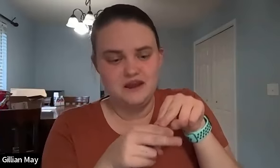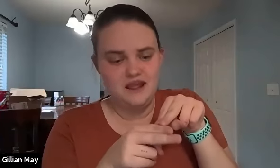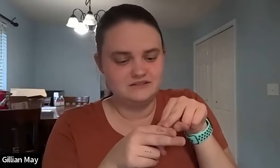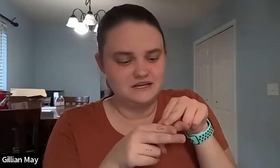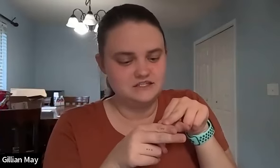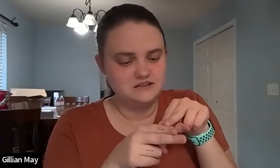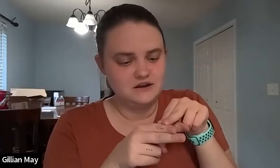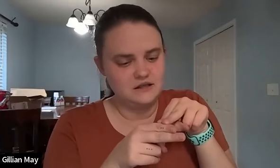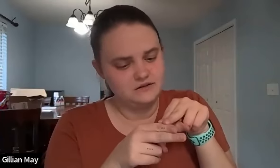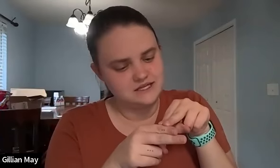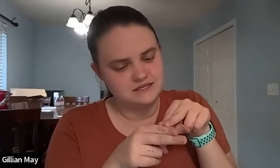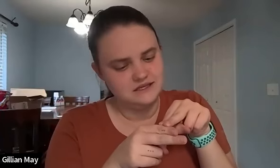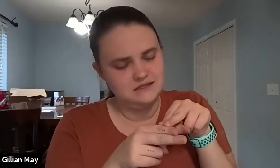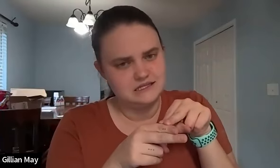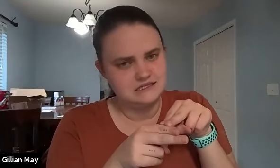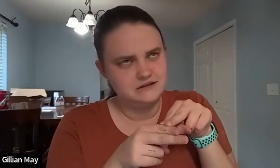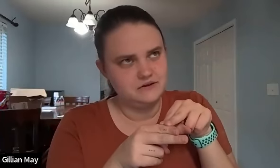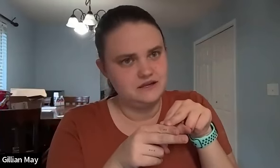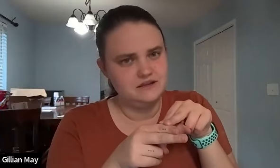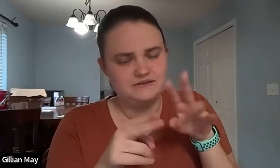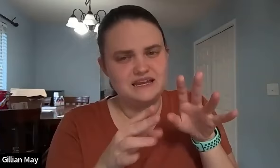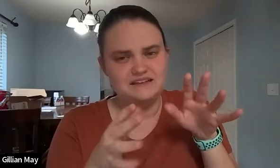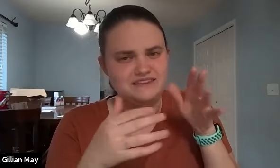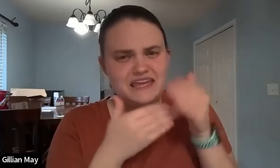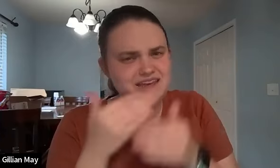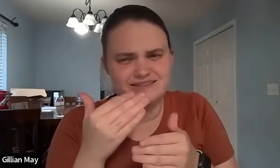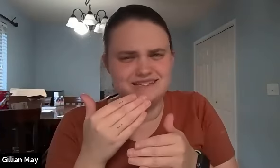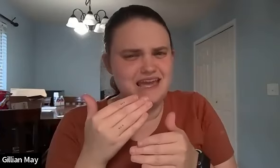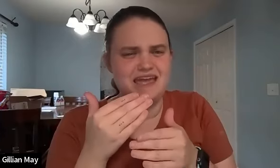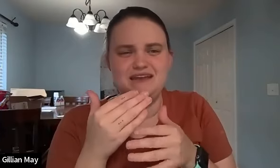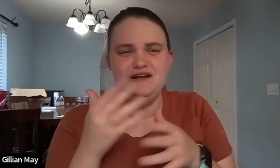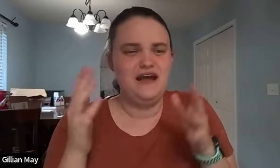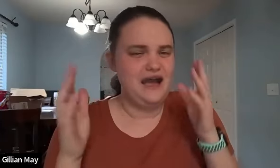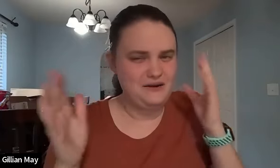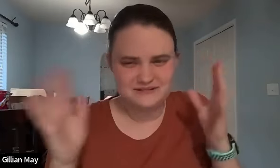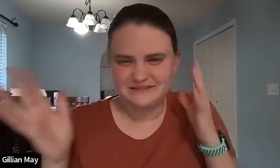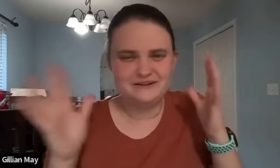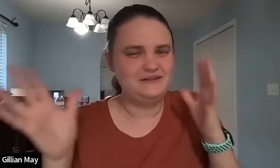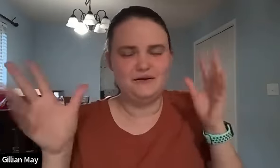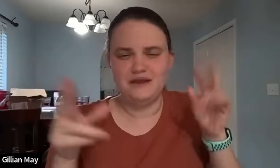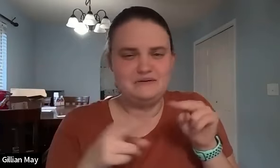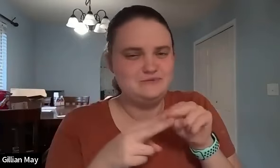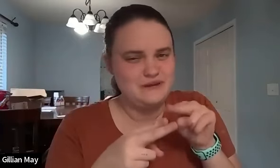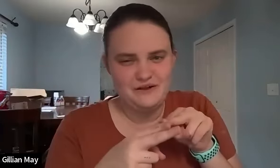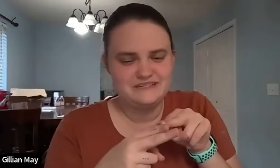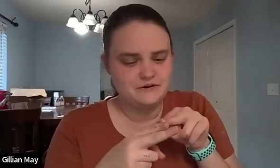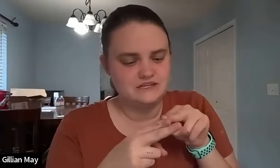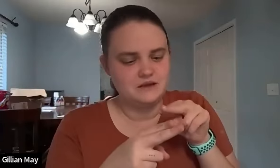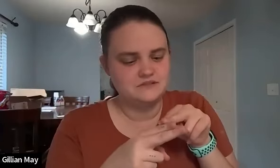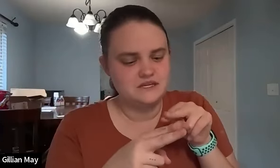nouns and I stood there and I looked and I was like, this is it, right? I was like at the end of the day, I was a little like, okay, it's been a long day, but I was like, I'm saying